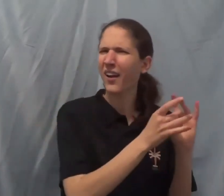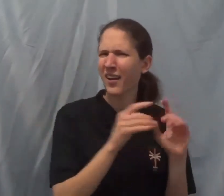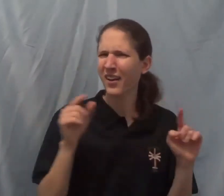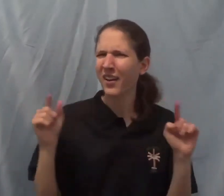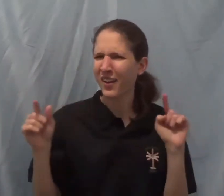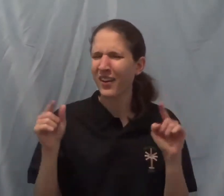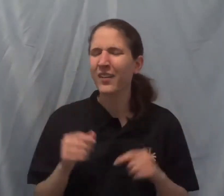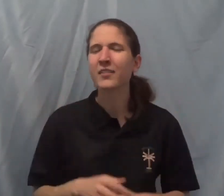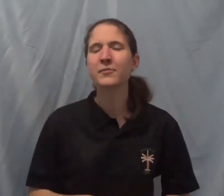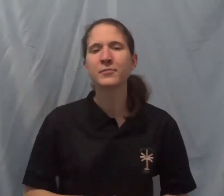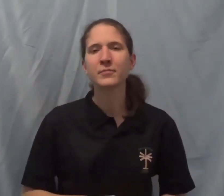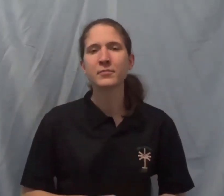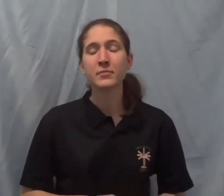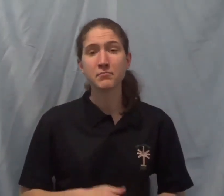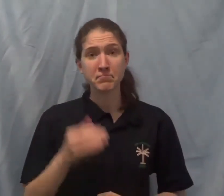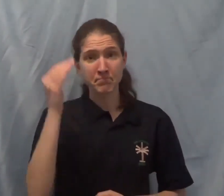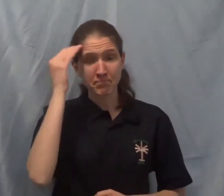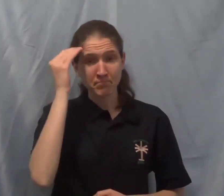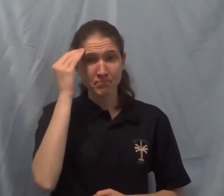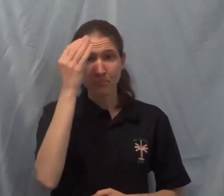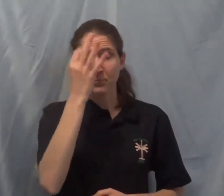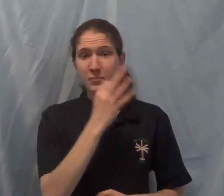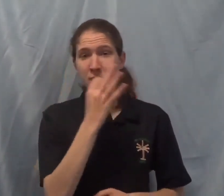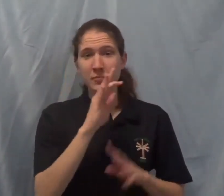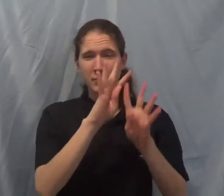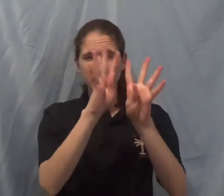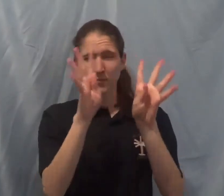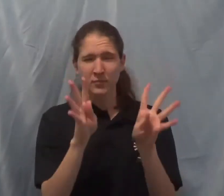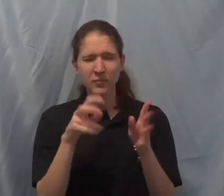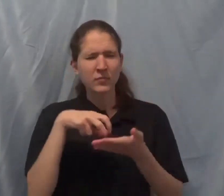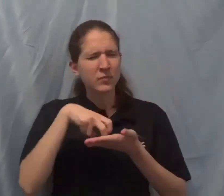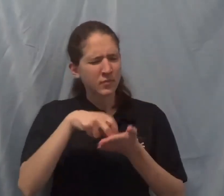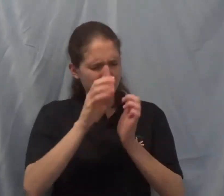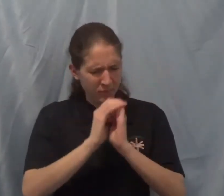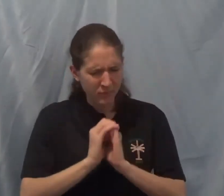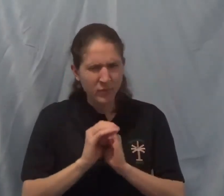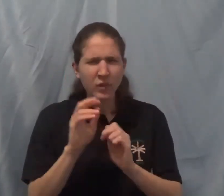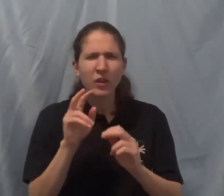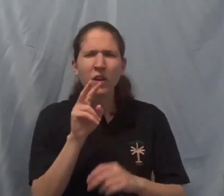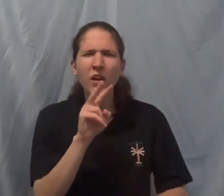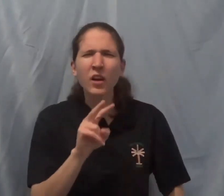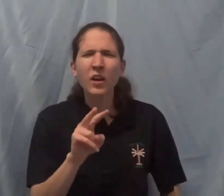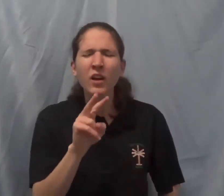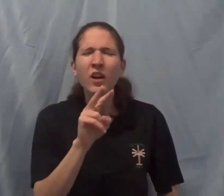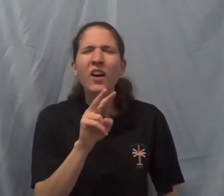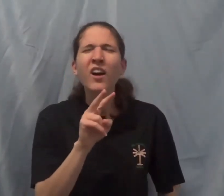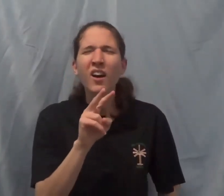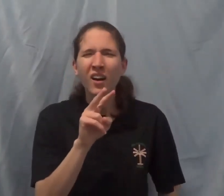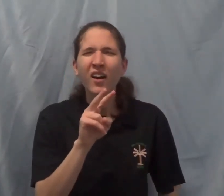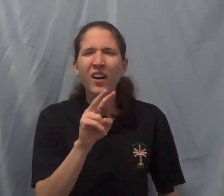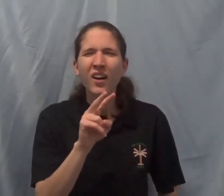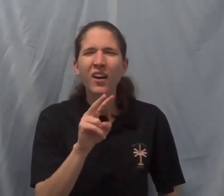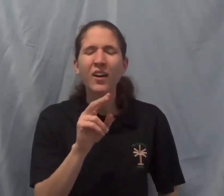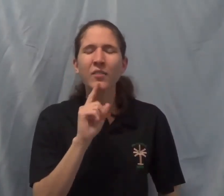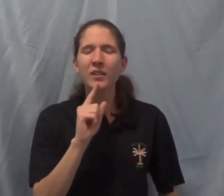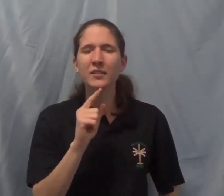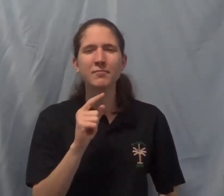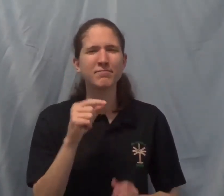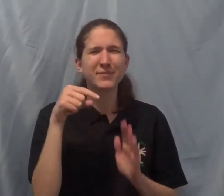the resurrection takes on a special meaning because the Eucharist is the true presence